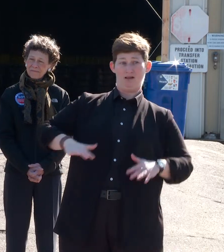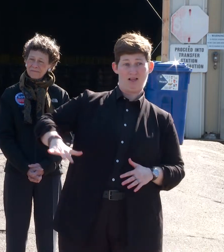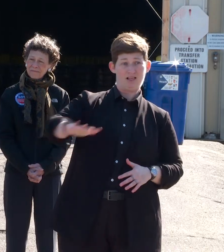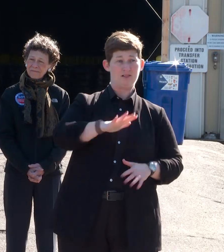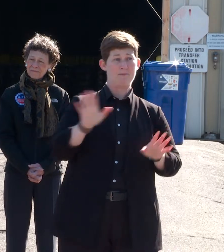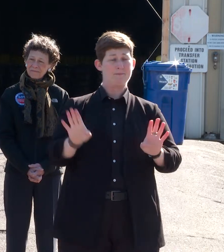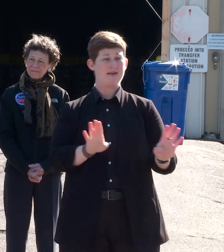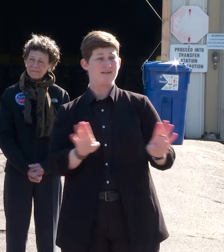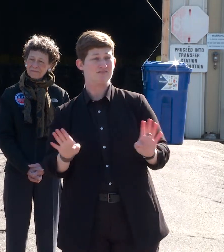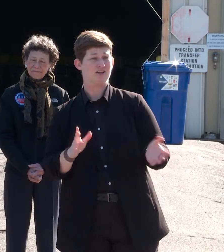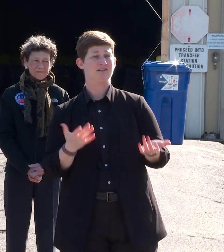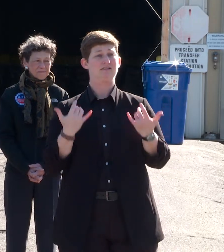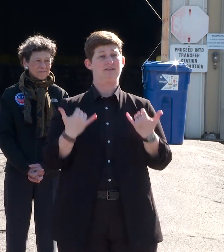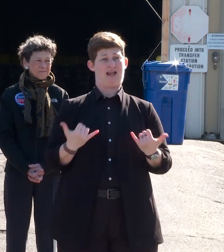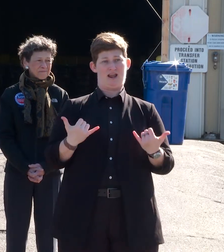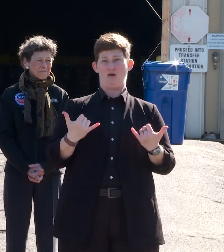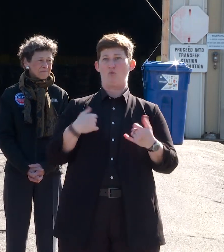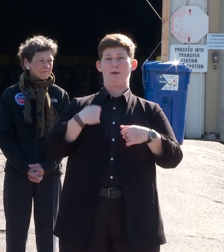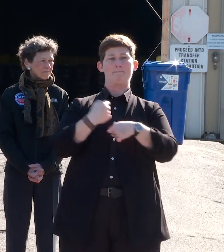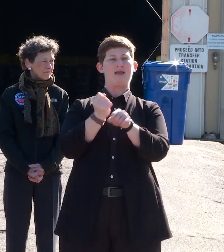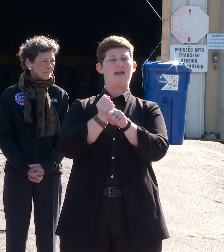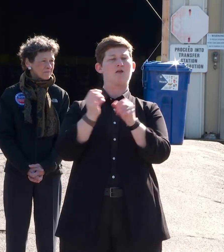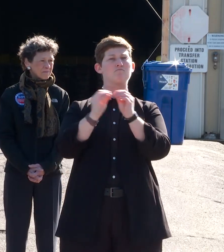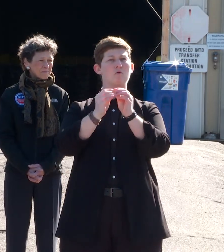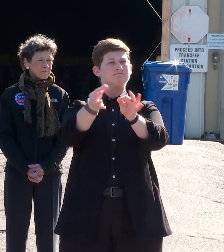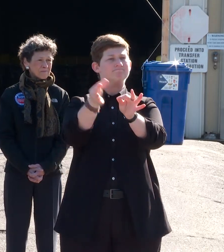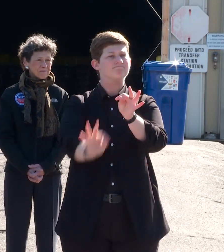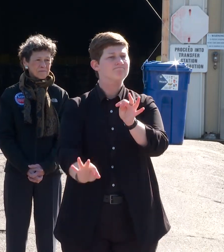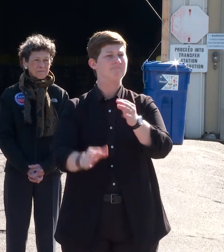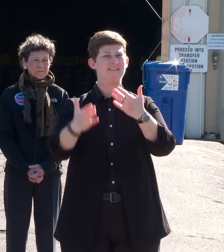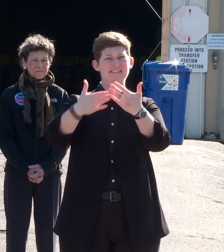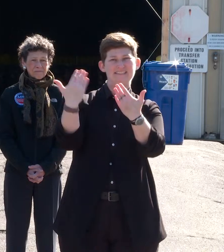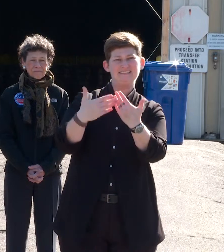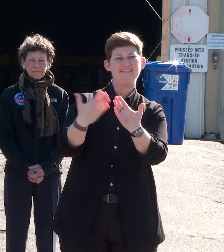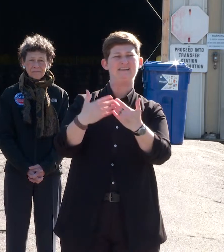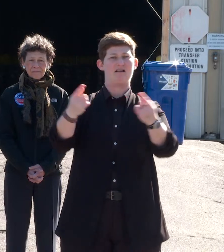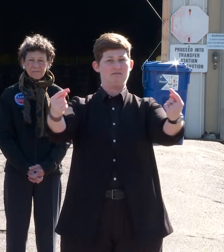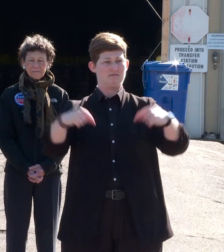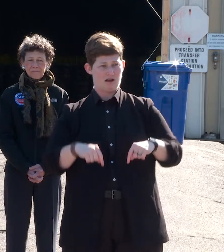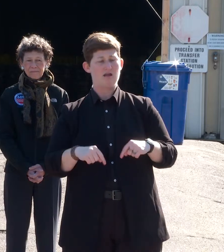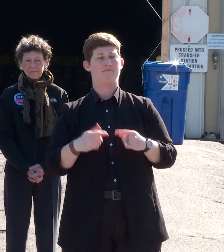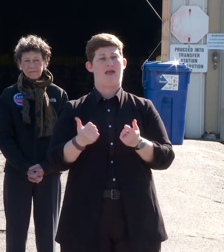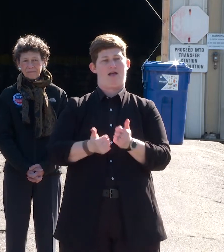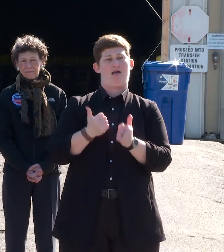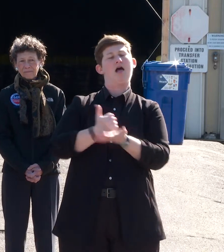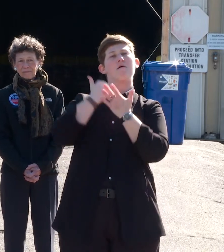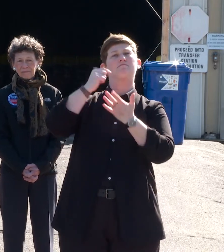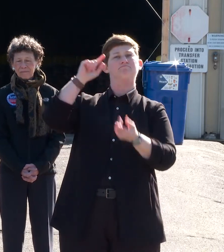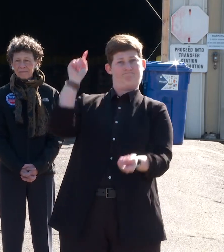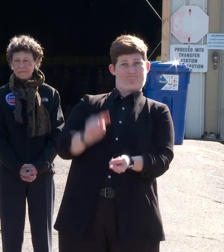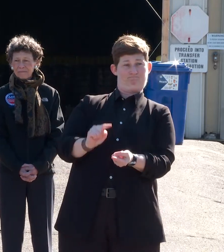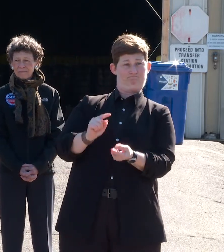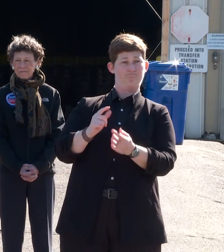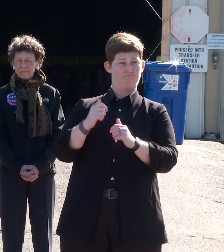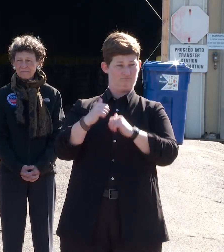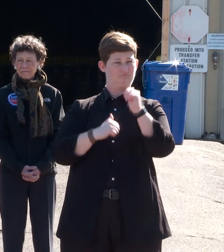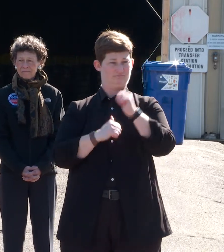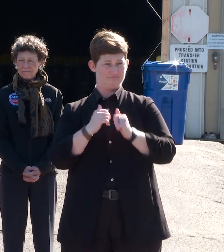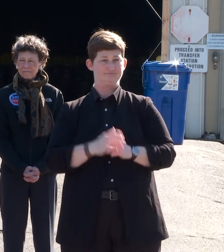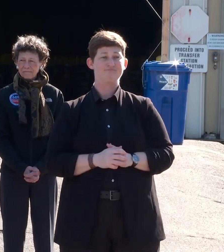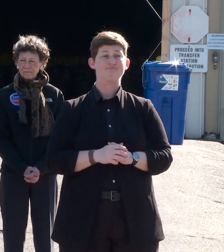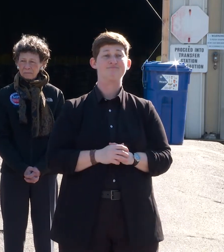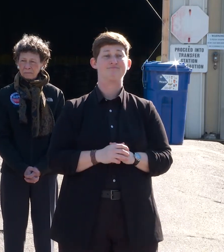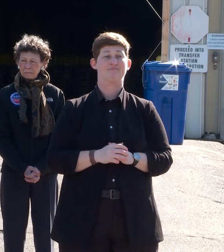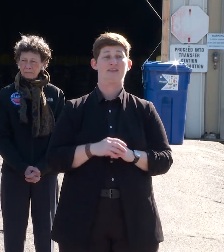it a lot easier to reduce construction debris that's right now residential construction debris that's going into the